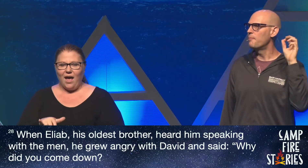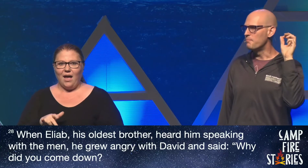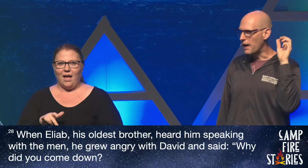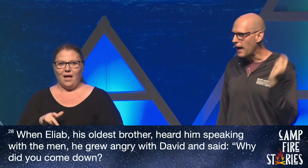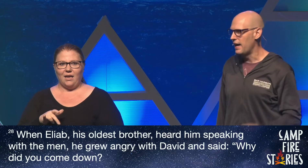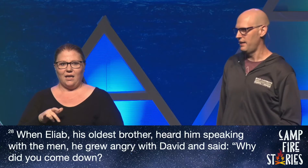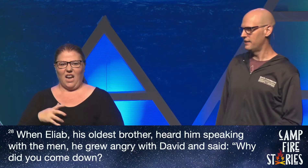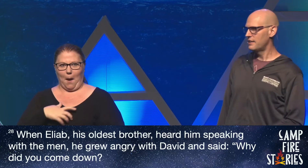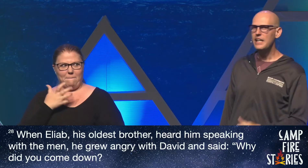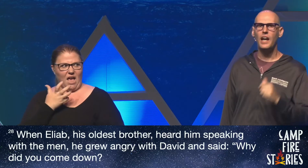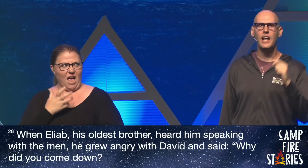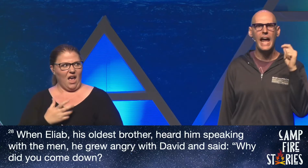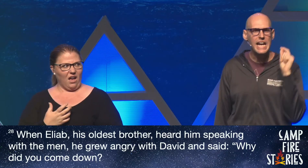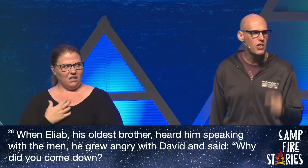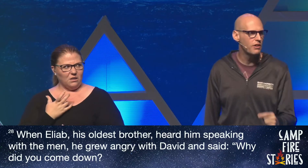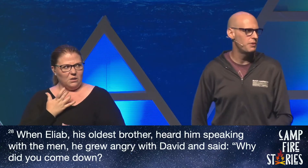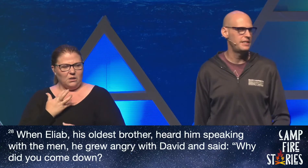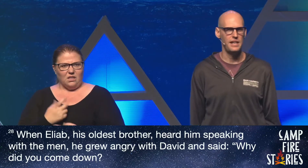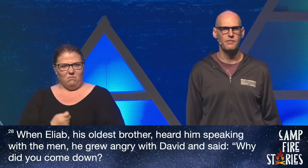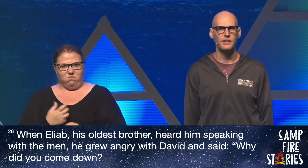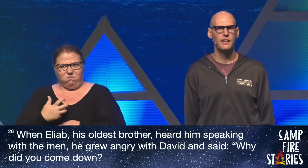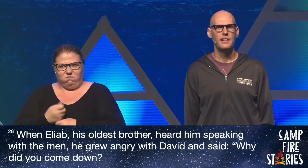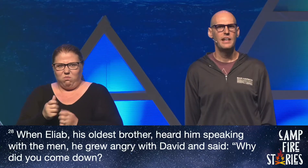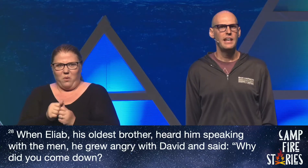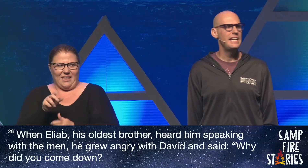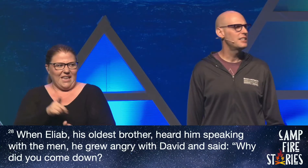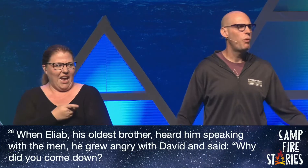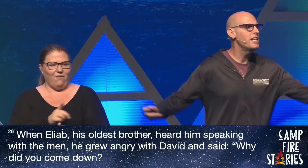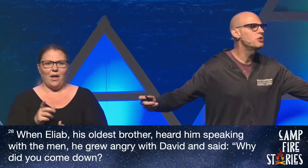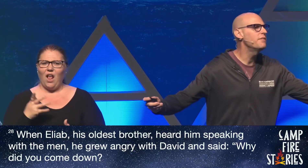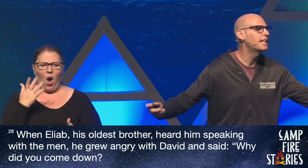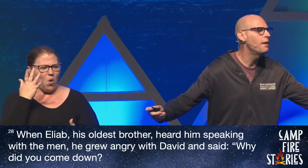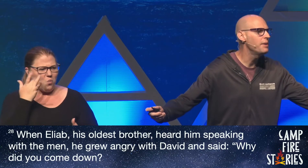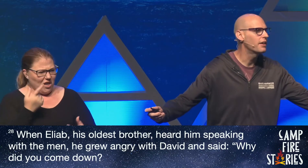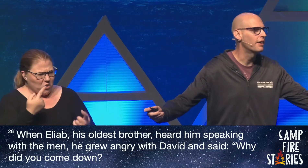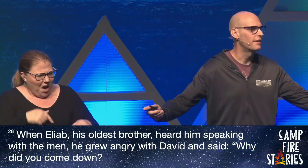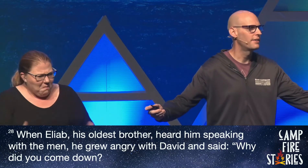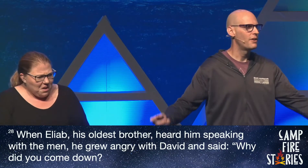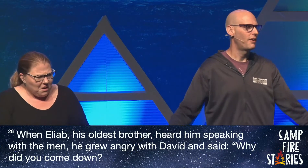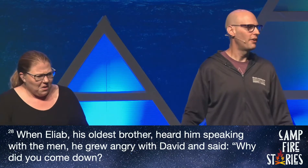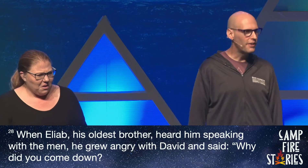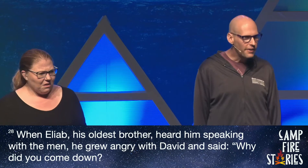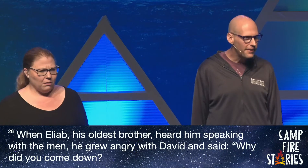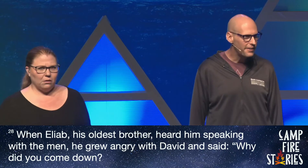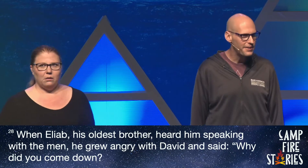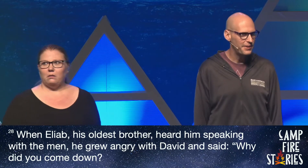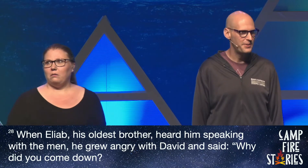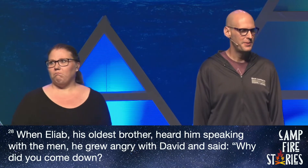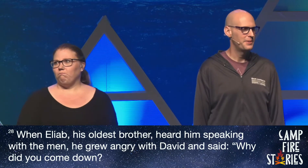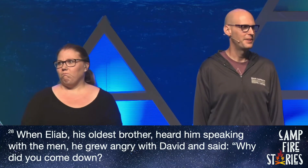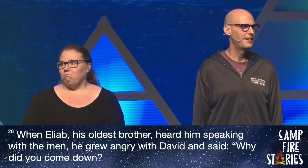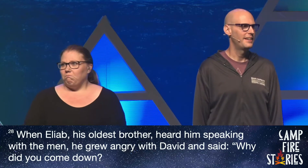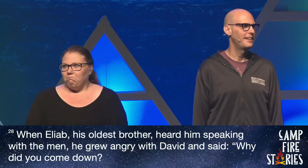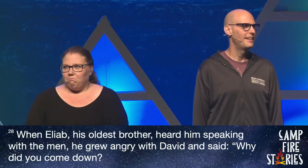got mad. He got angry with David. And he said, why did you even come here?